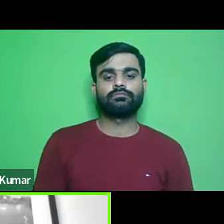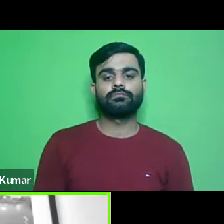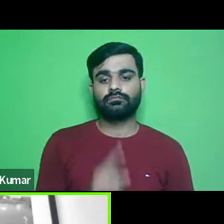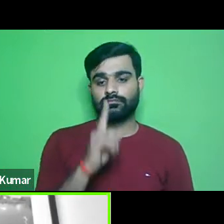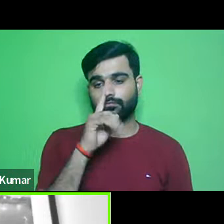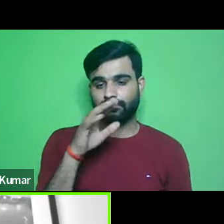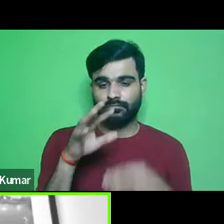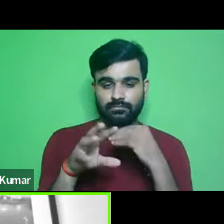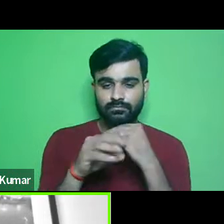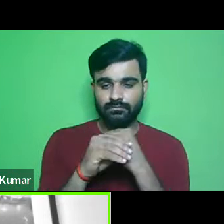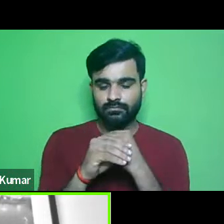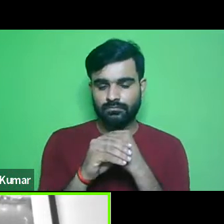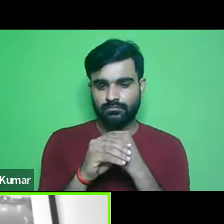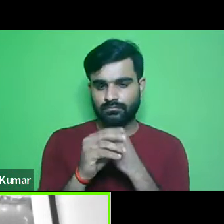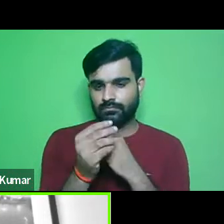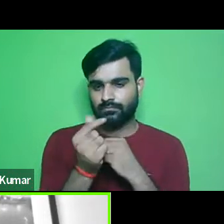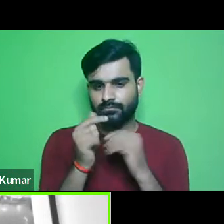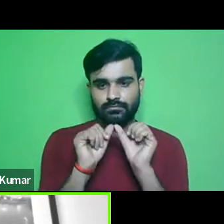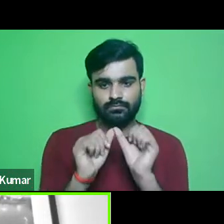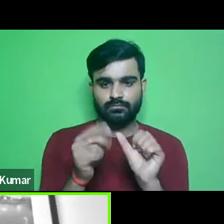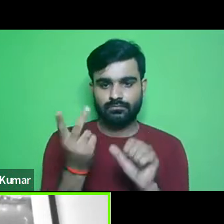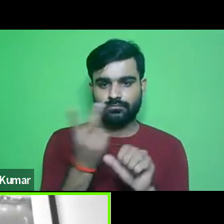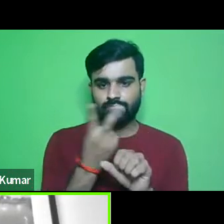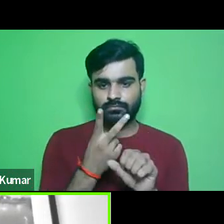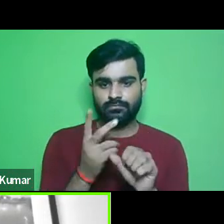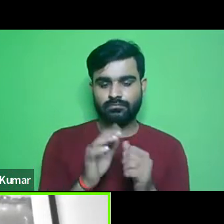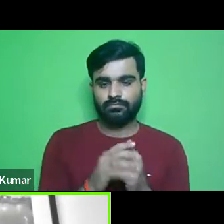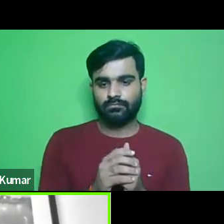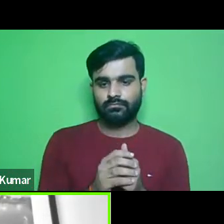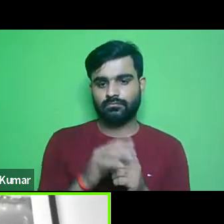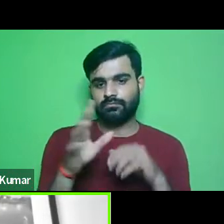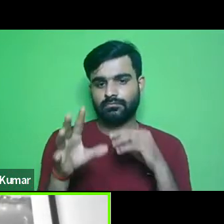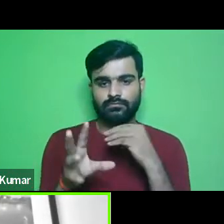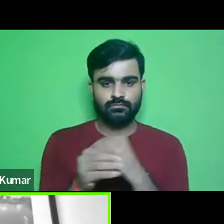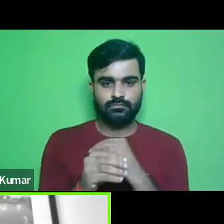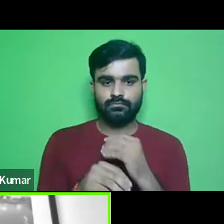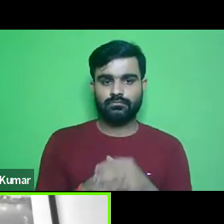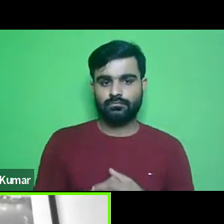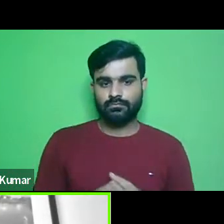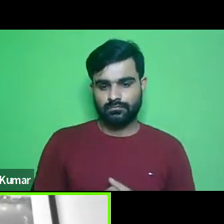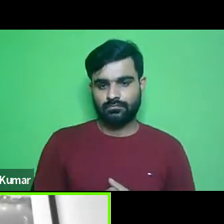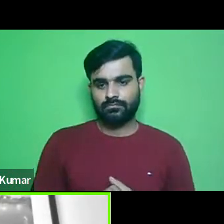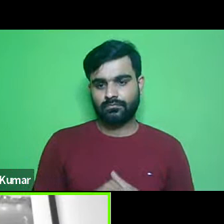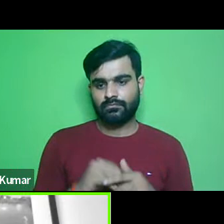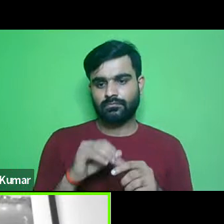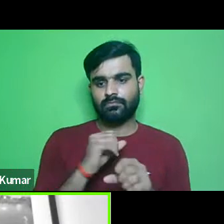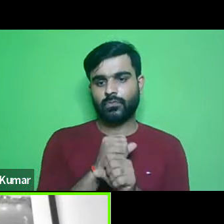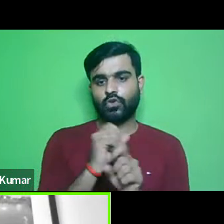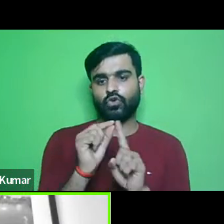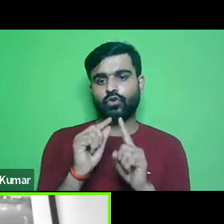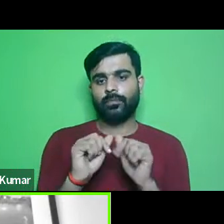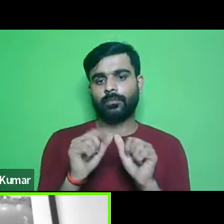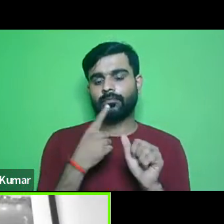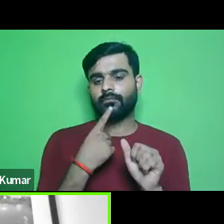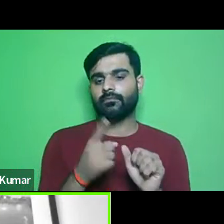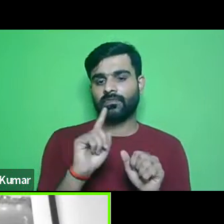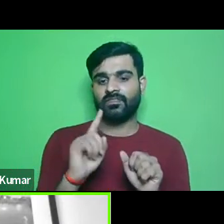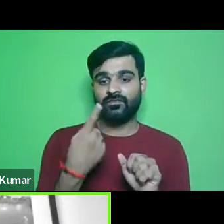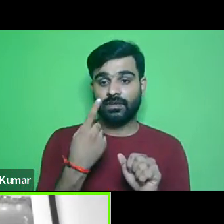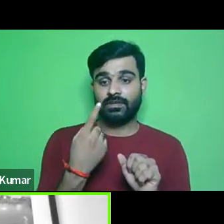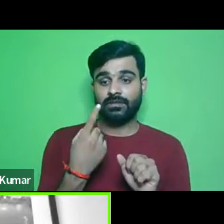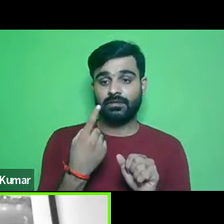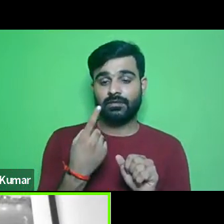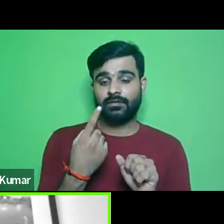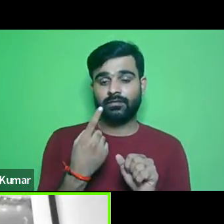I'm happy to just very quickly answer both of them, like just mostly adding to everything Dr. Gupta just said. On the first piece, which